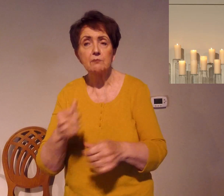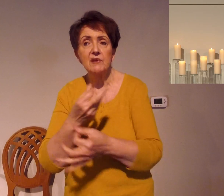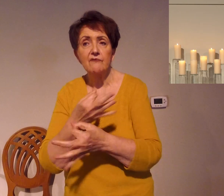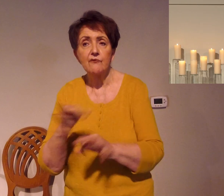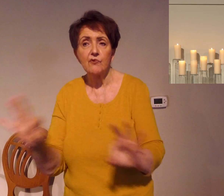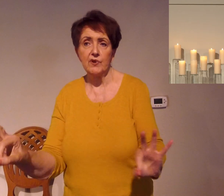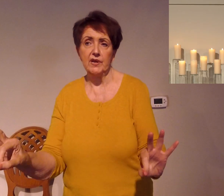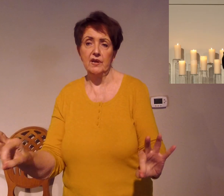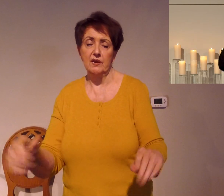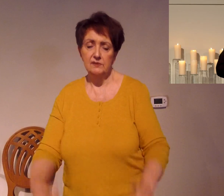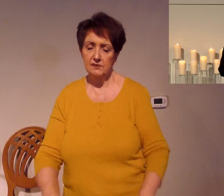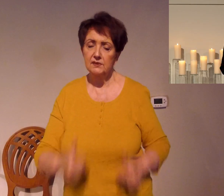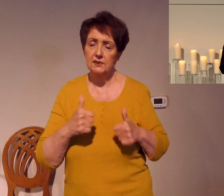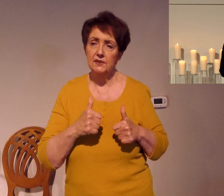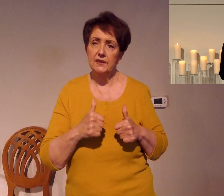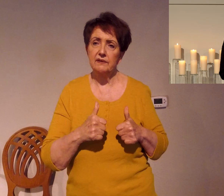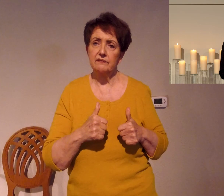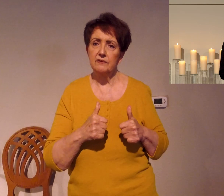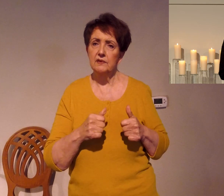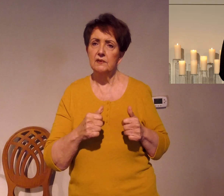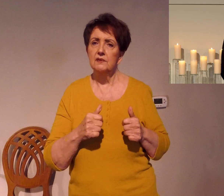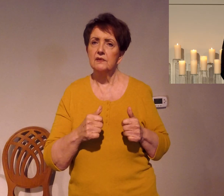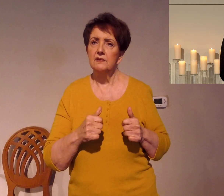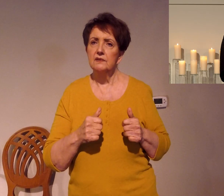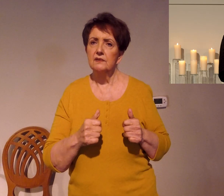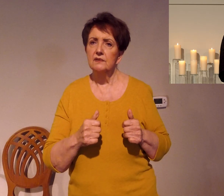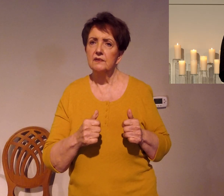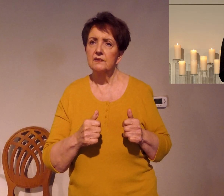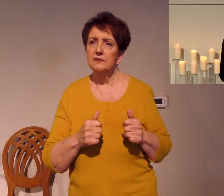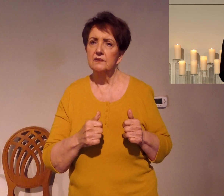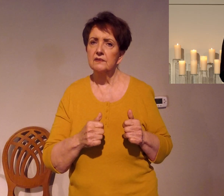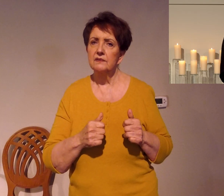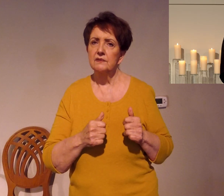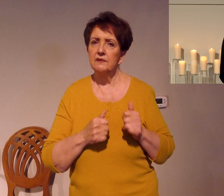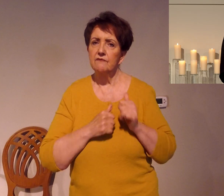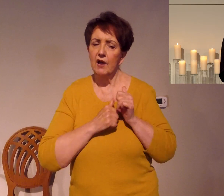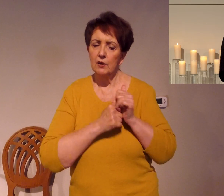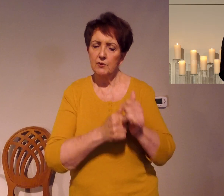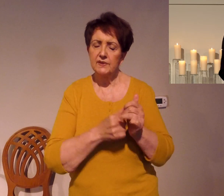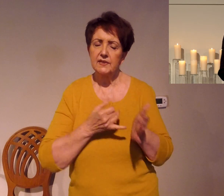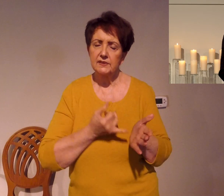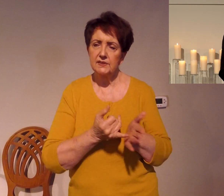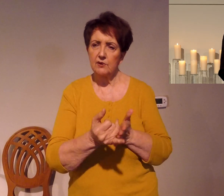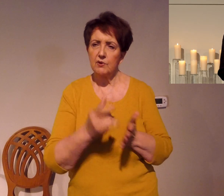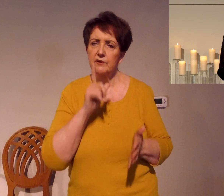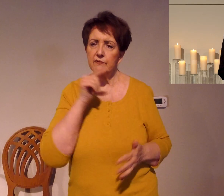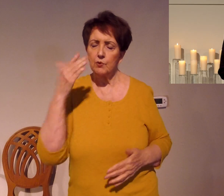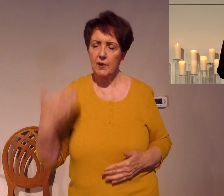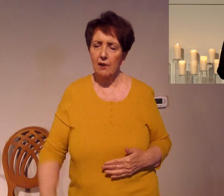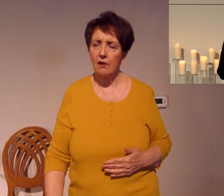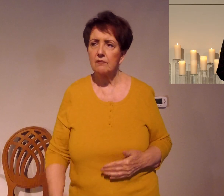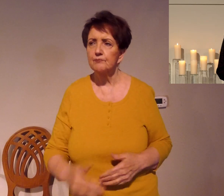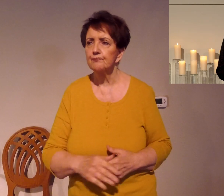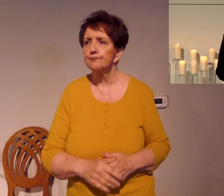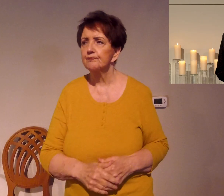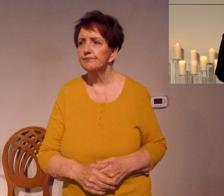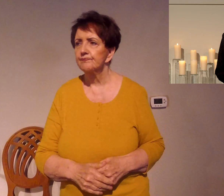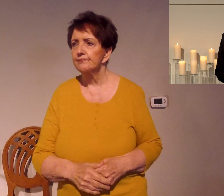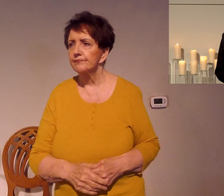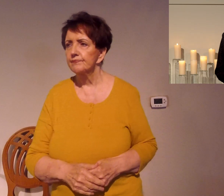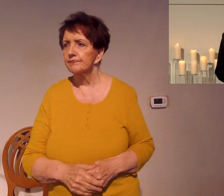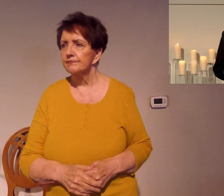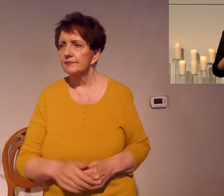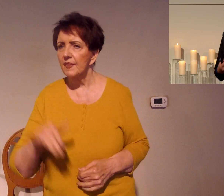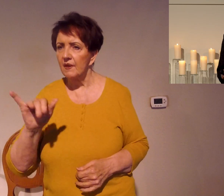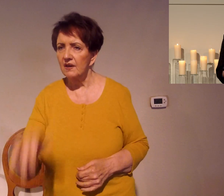lives to live according to the integrity of who we are. That's what we have to